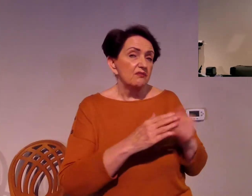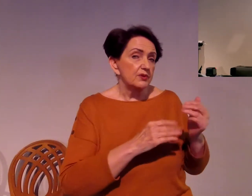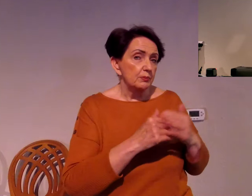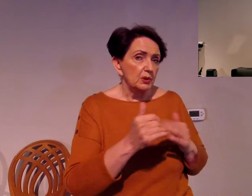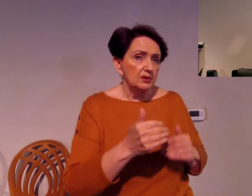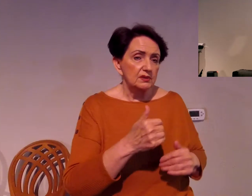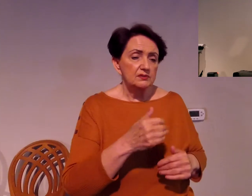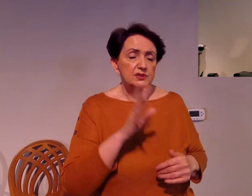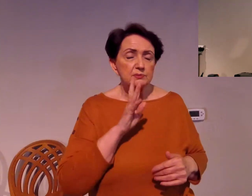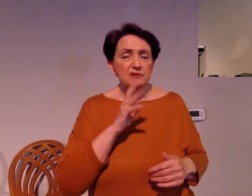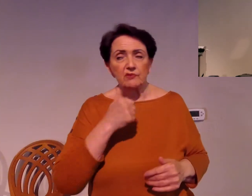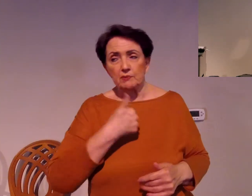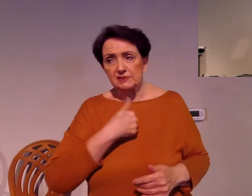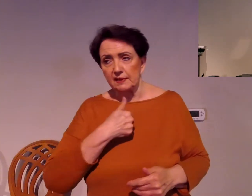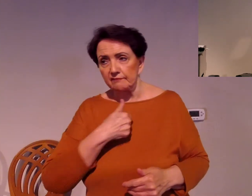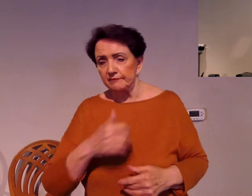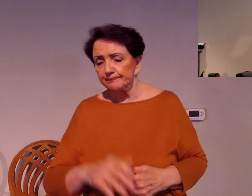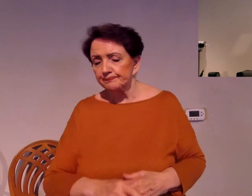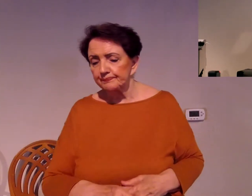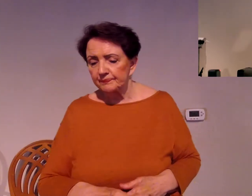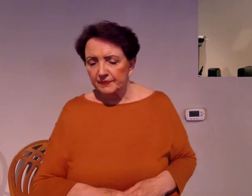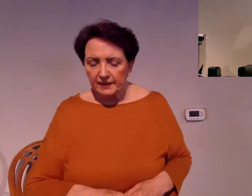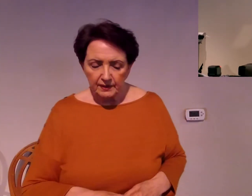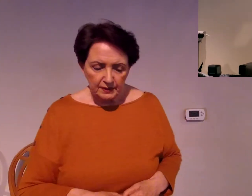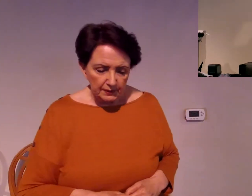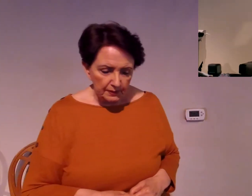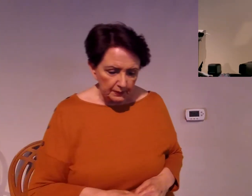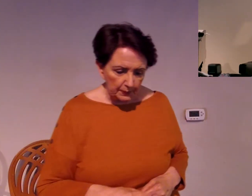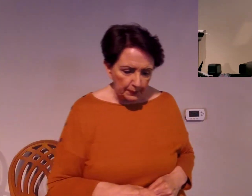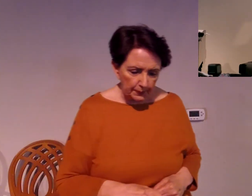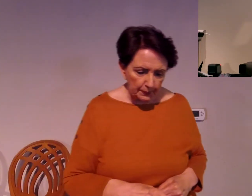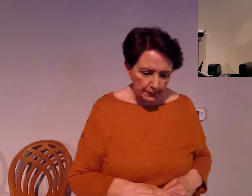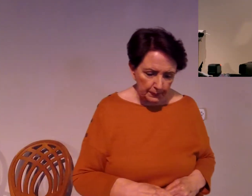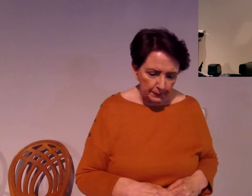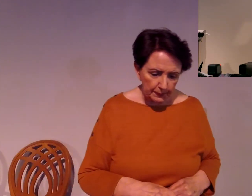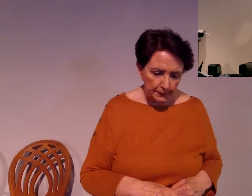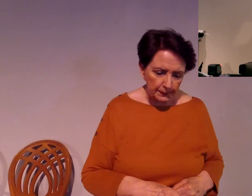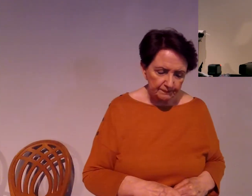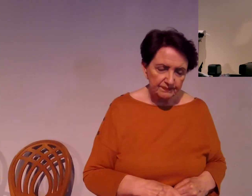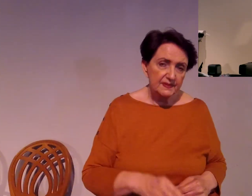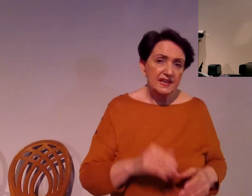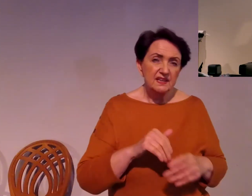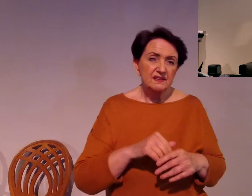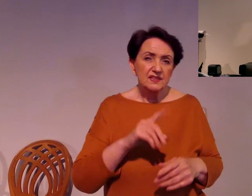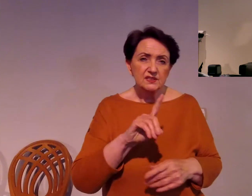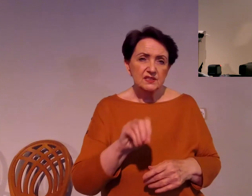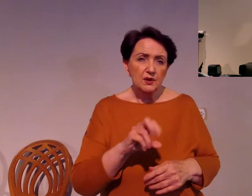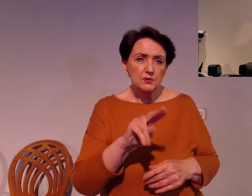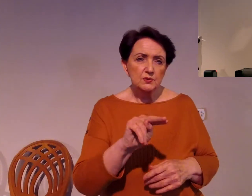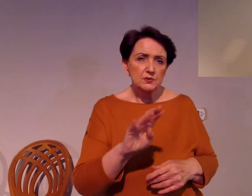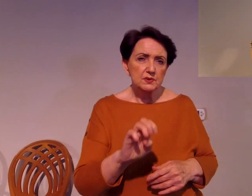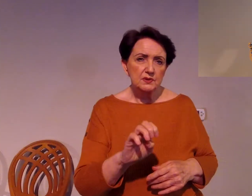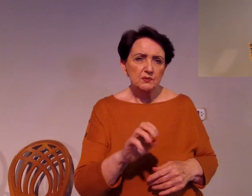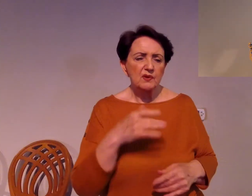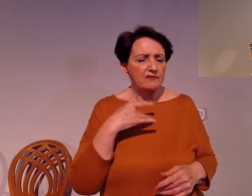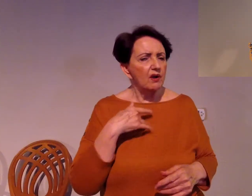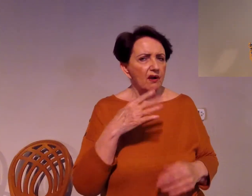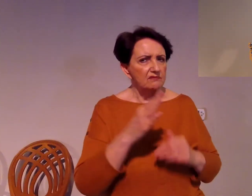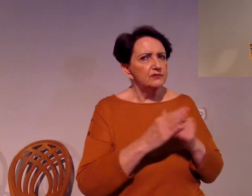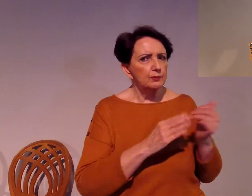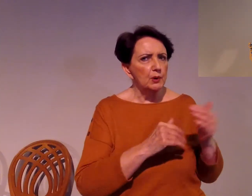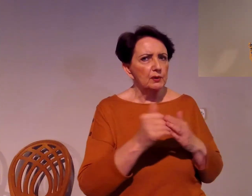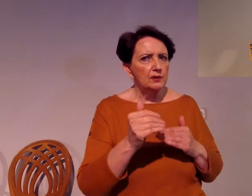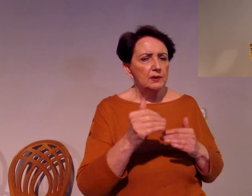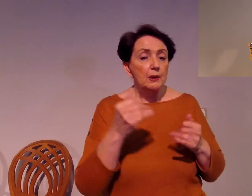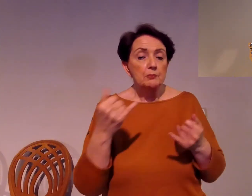speak for myself. We get comfortable where we are in these zones. But right